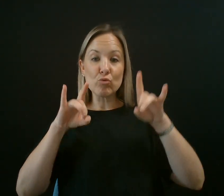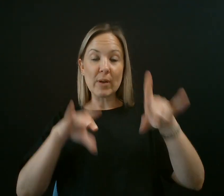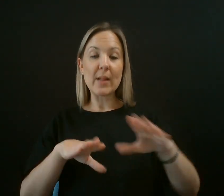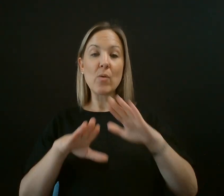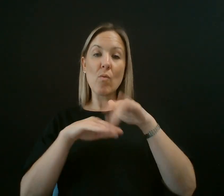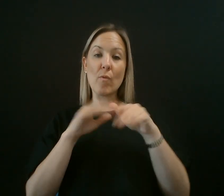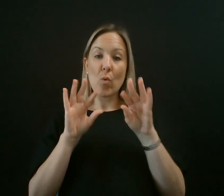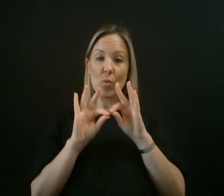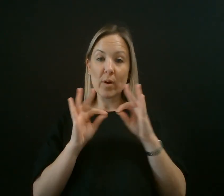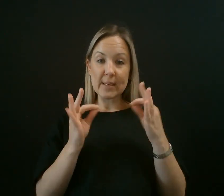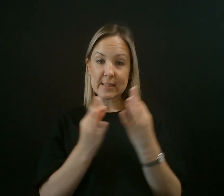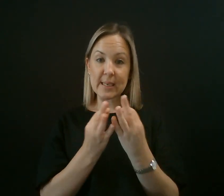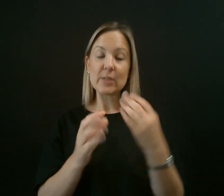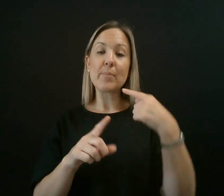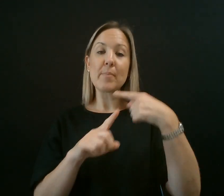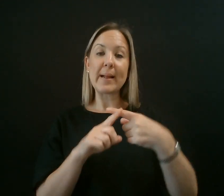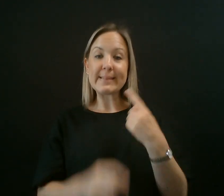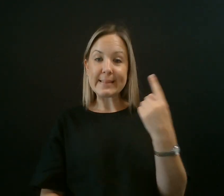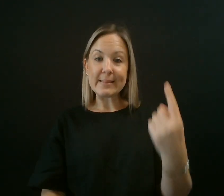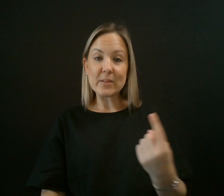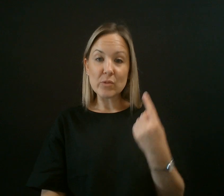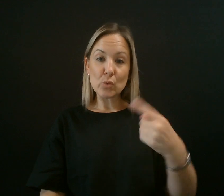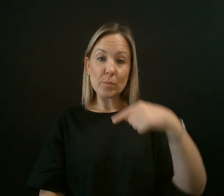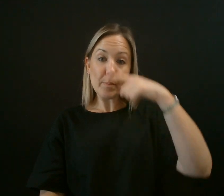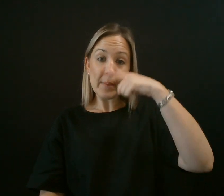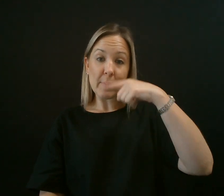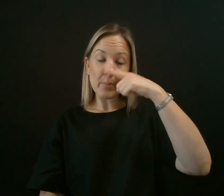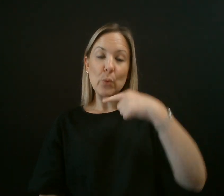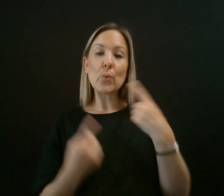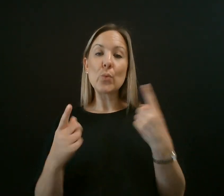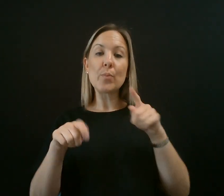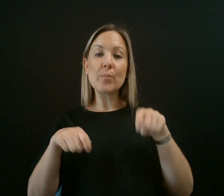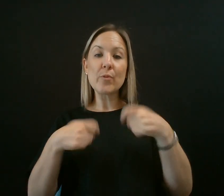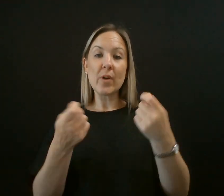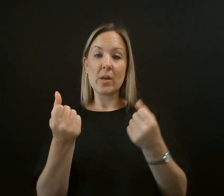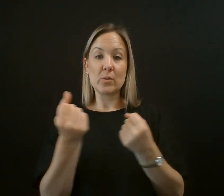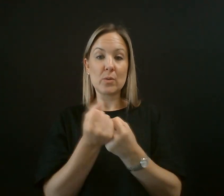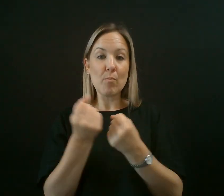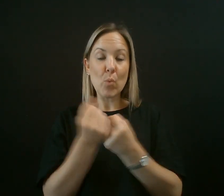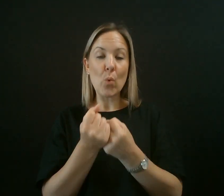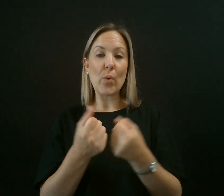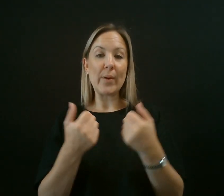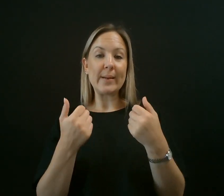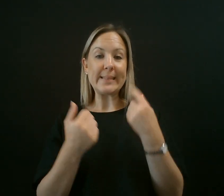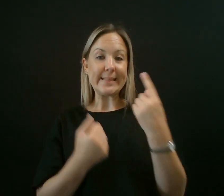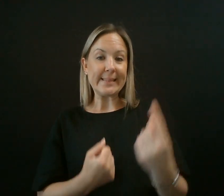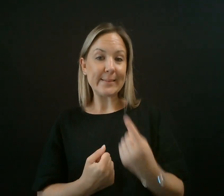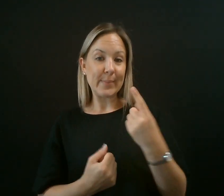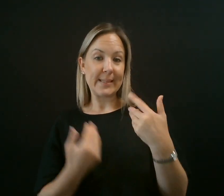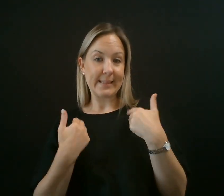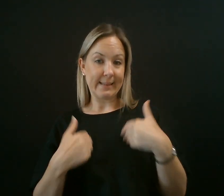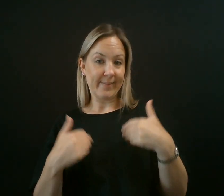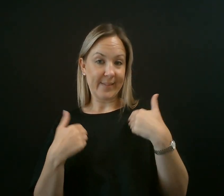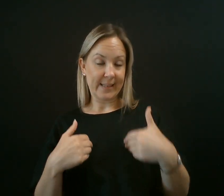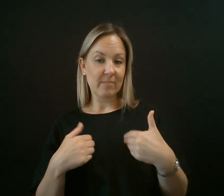organisations and/or individuals who are providing supported independent living or other